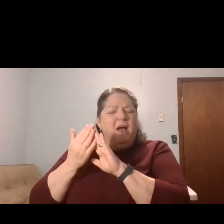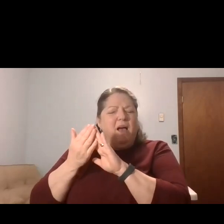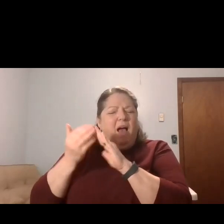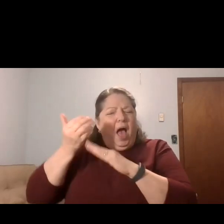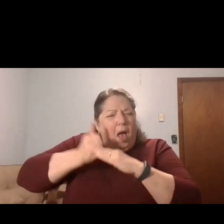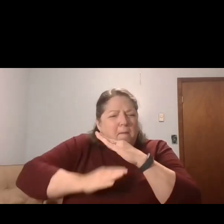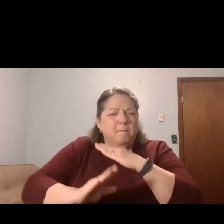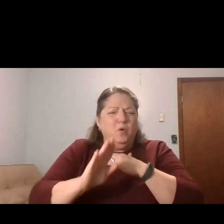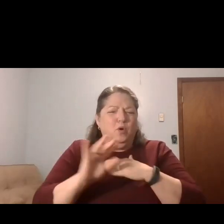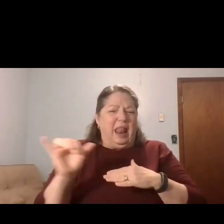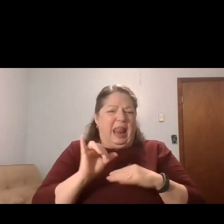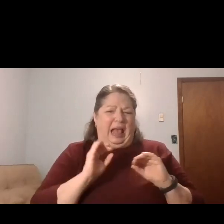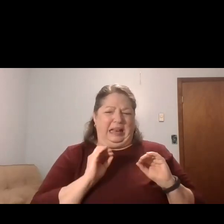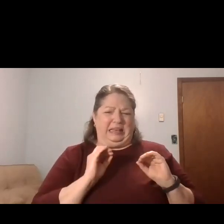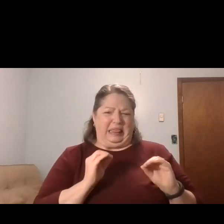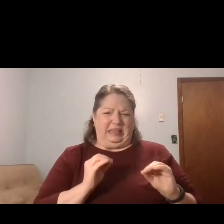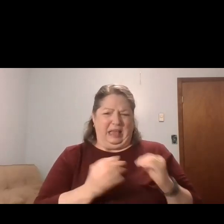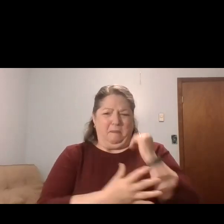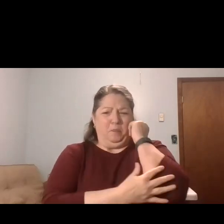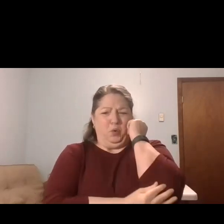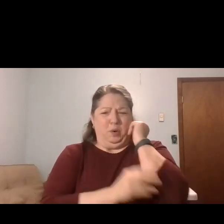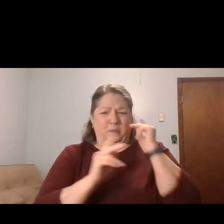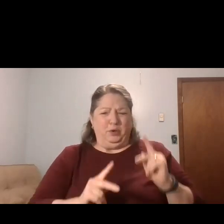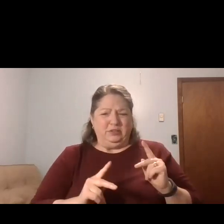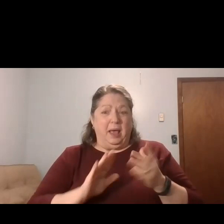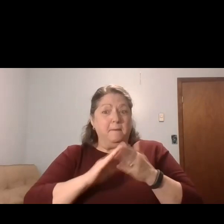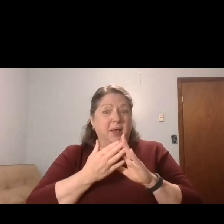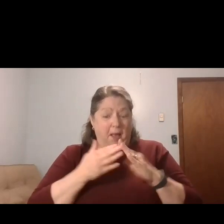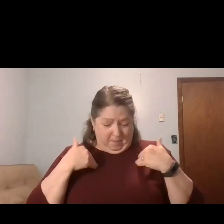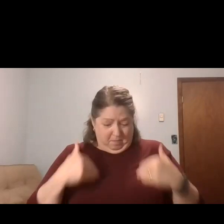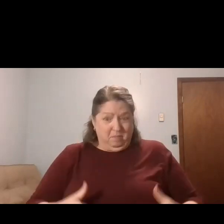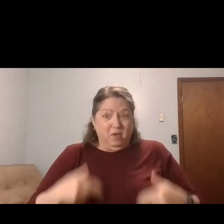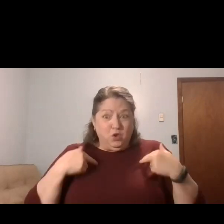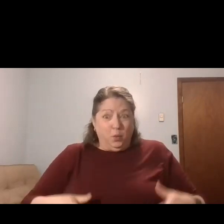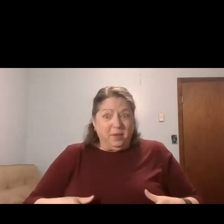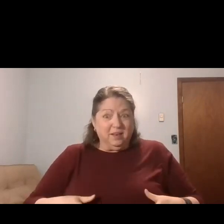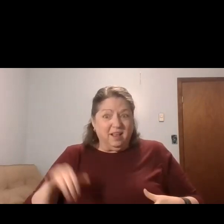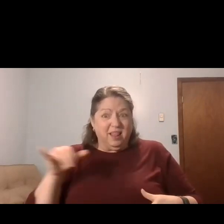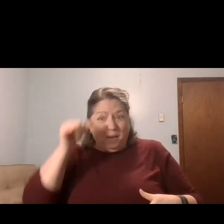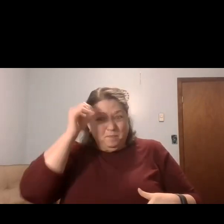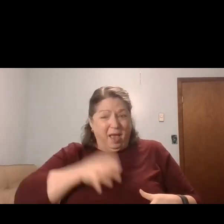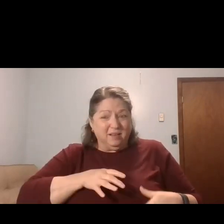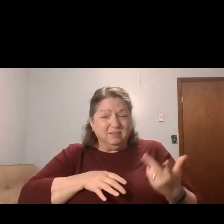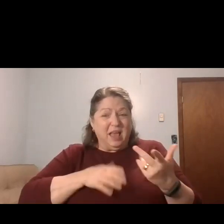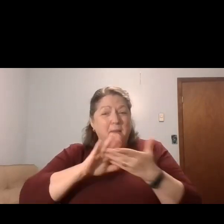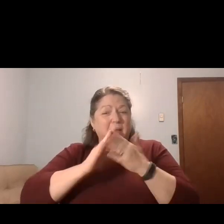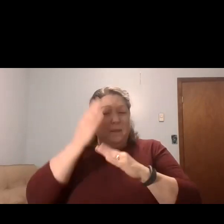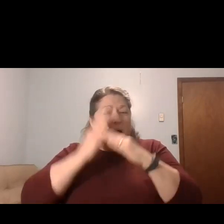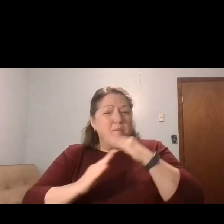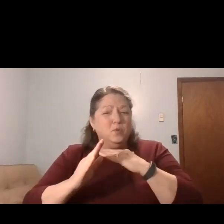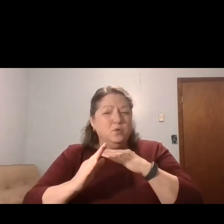being made in human likeness and being found in appearance as a man, he humbled himself and became obedient to